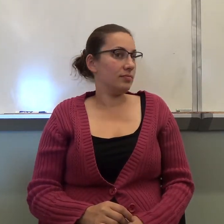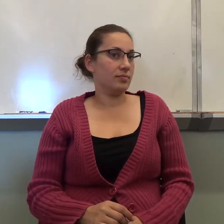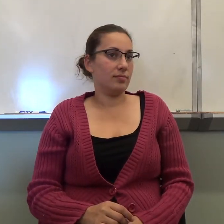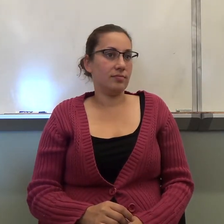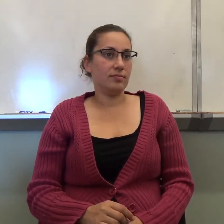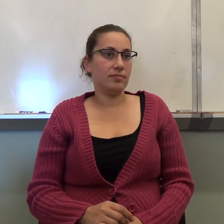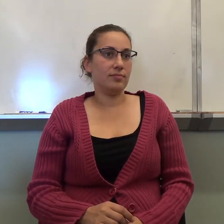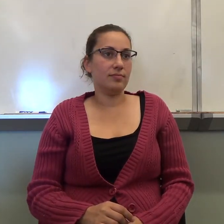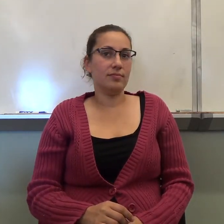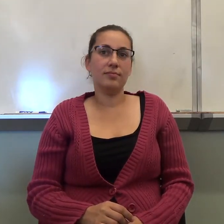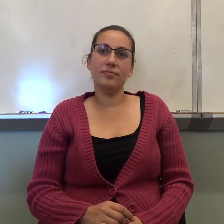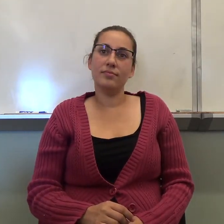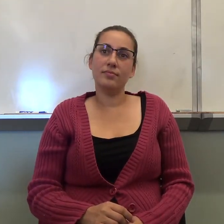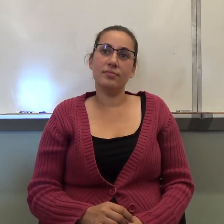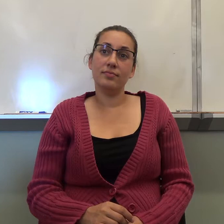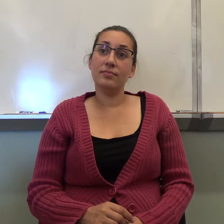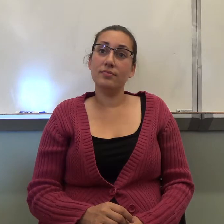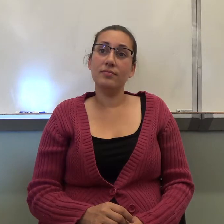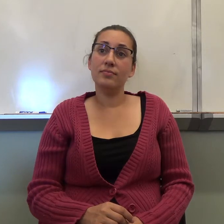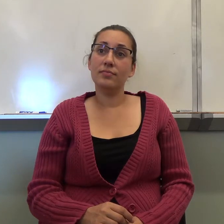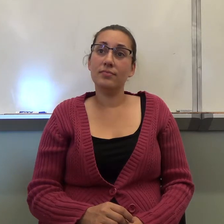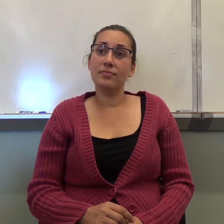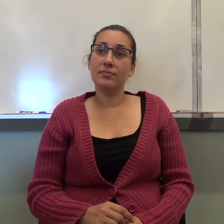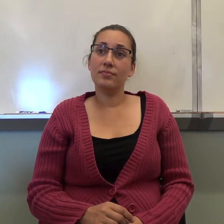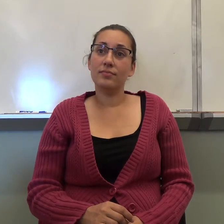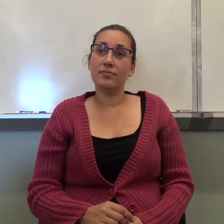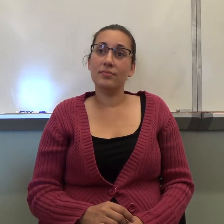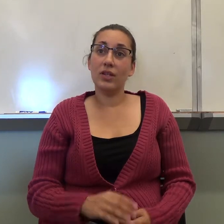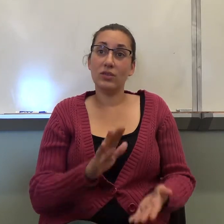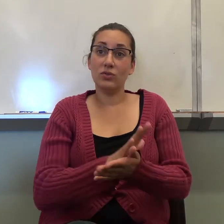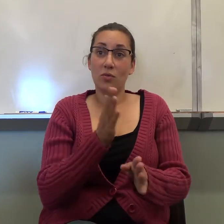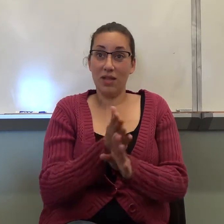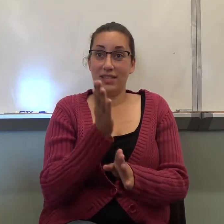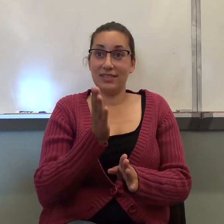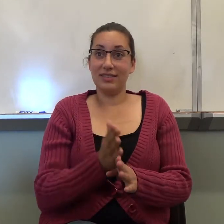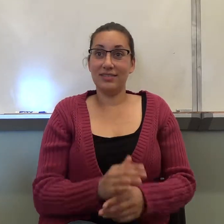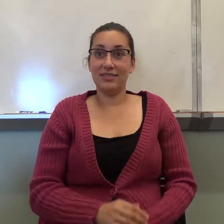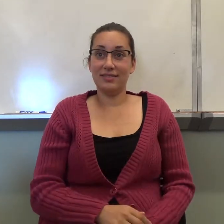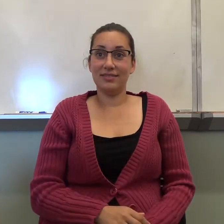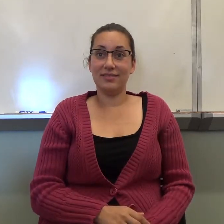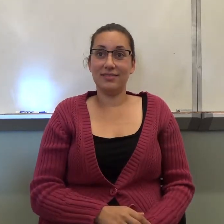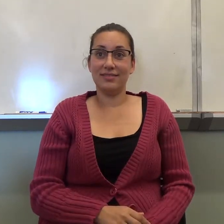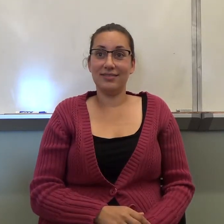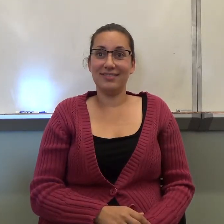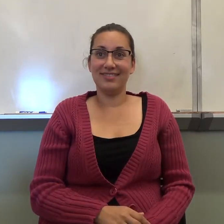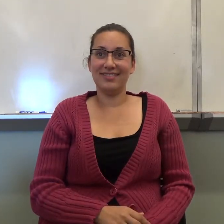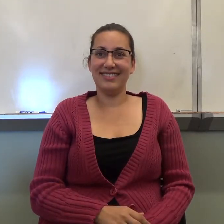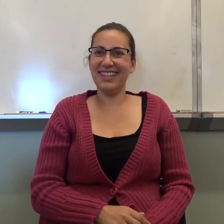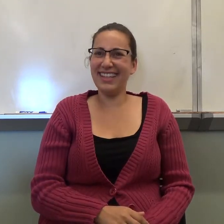Okay, let's bounce it up a little bit. Now suppose the number that we're multiplying by is negative.